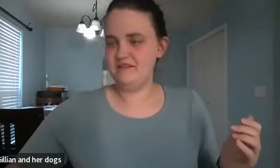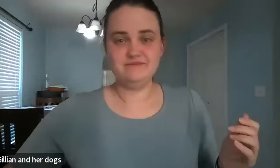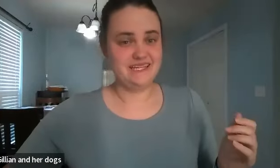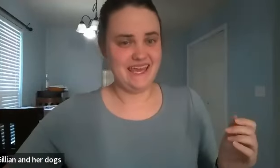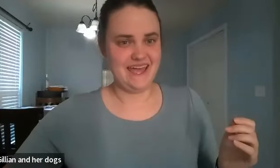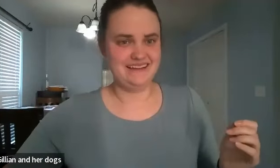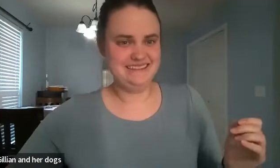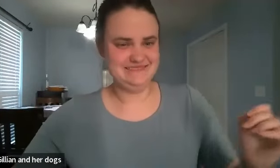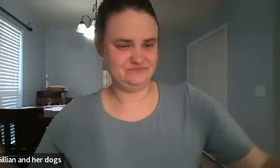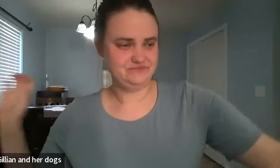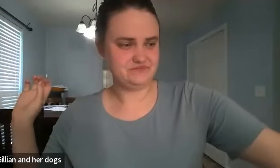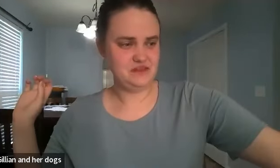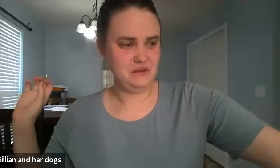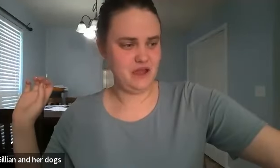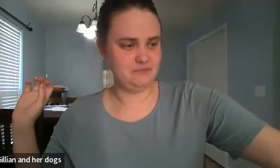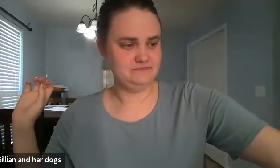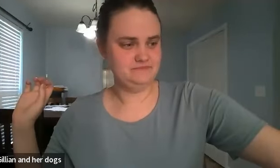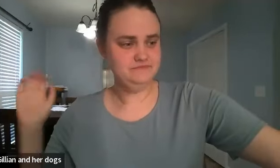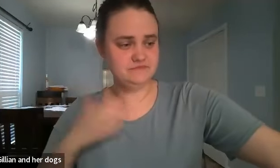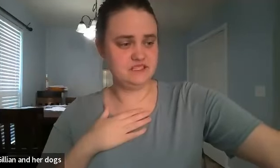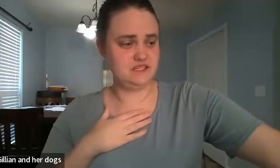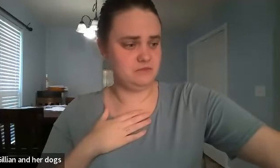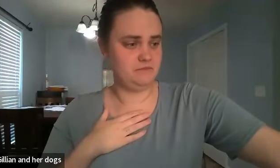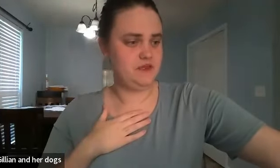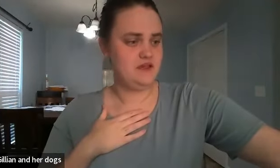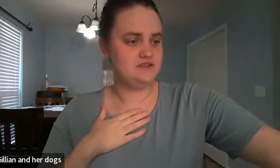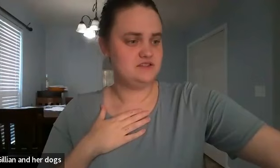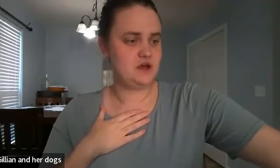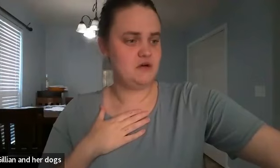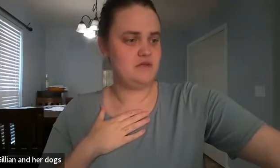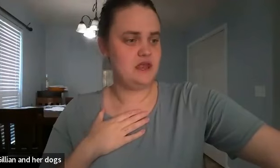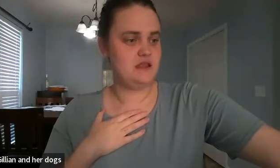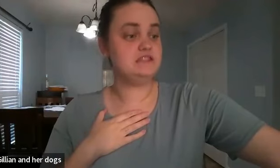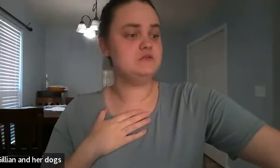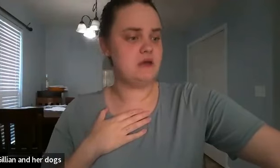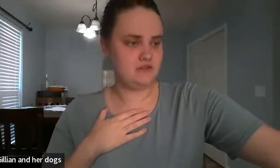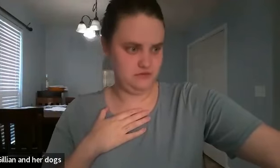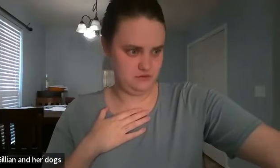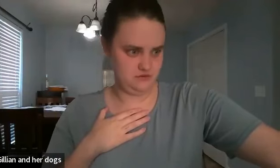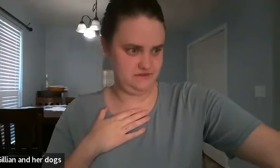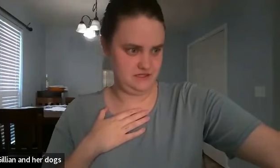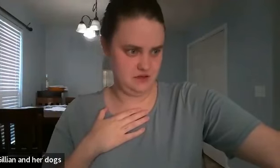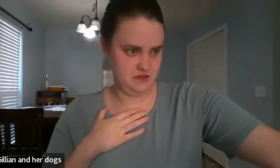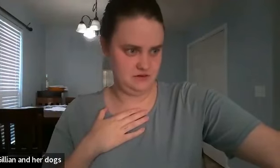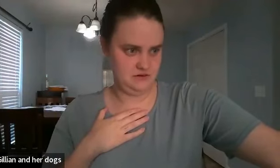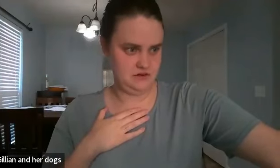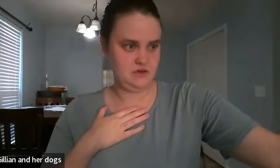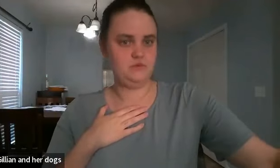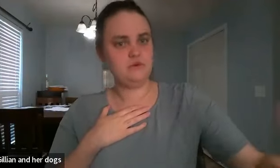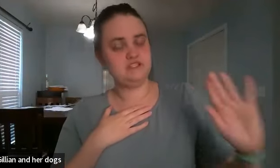But yeah. Okay. Excuse me. So then let's go back through the ones we've done. We started